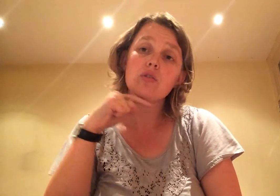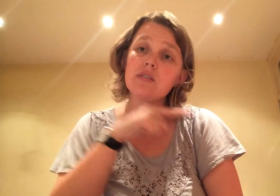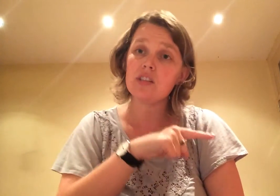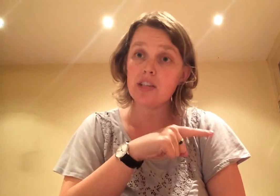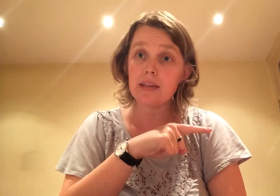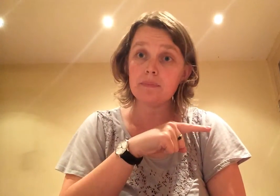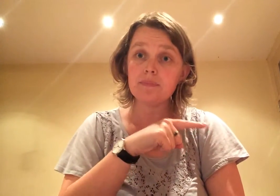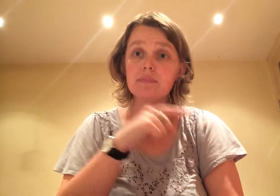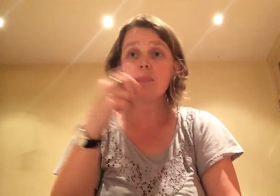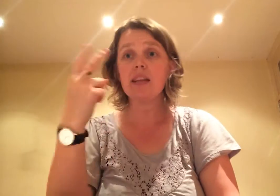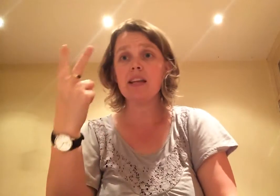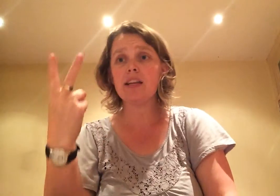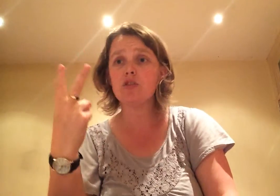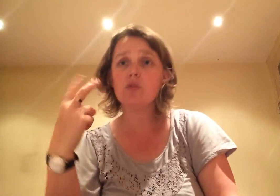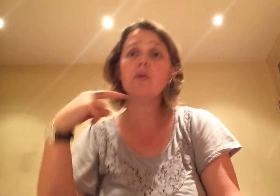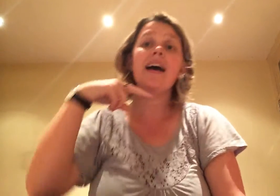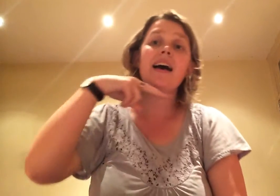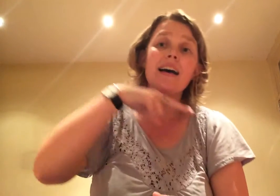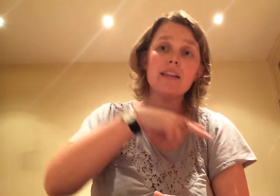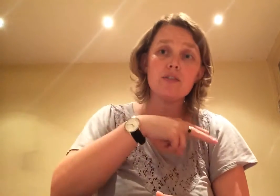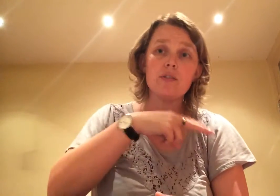the chin, and like 200,